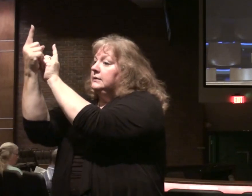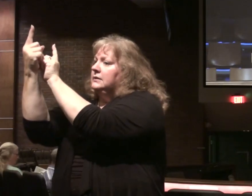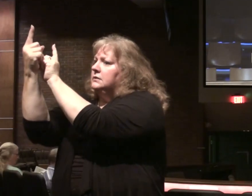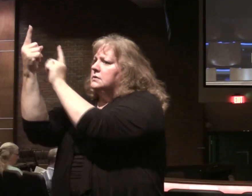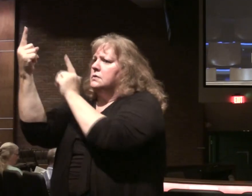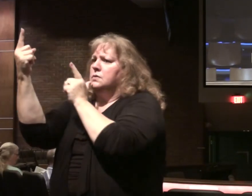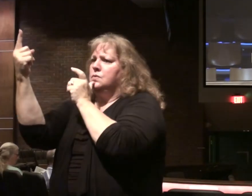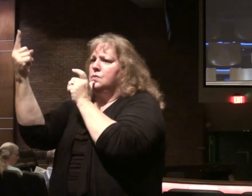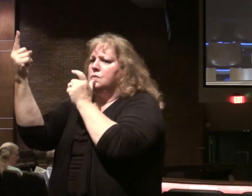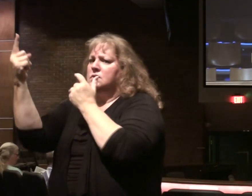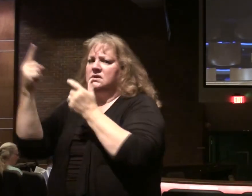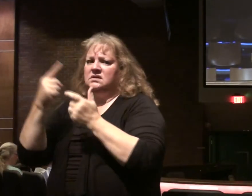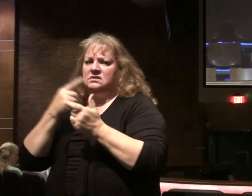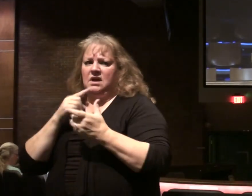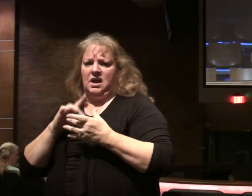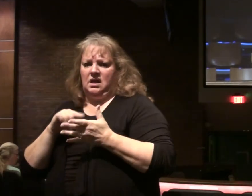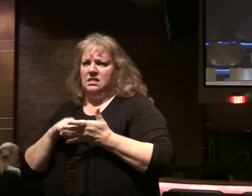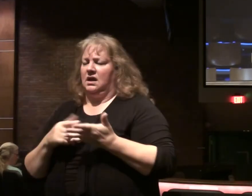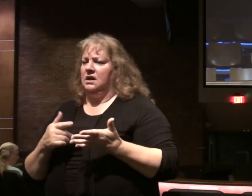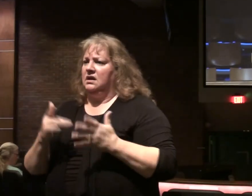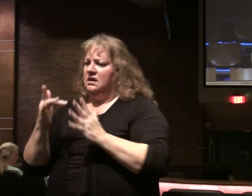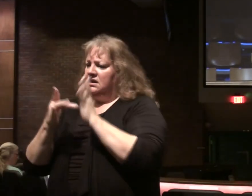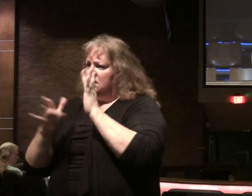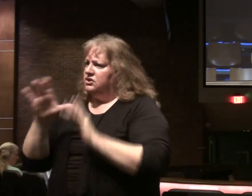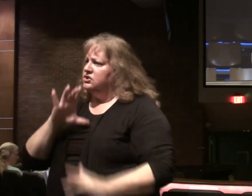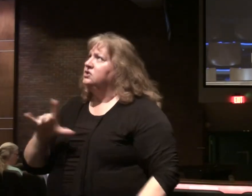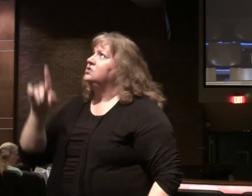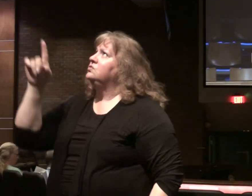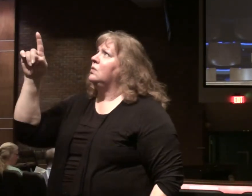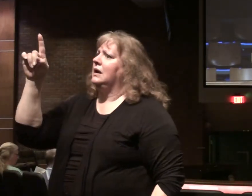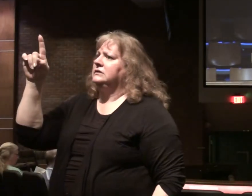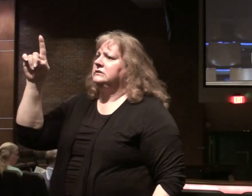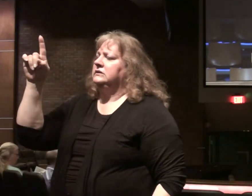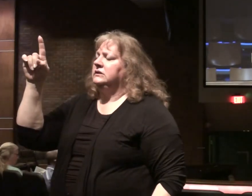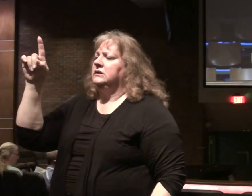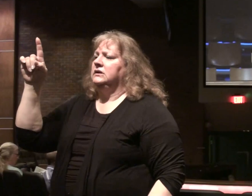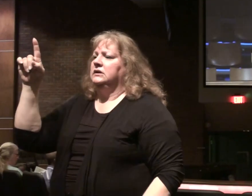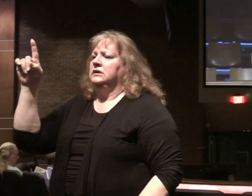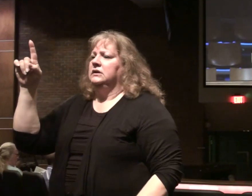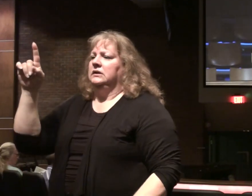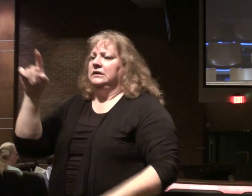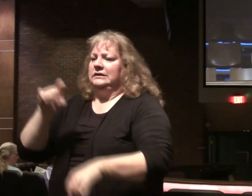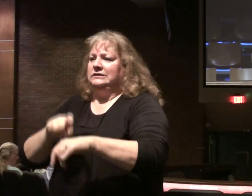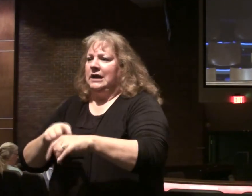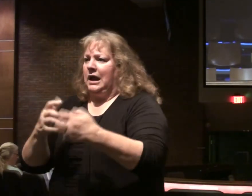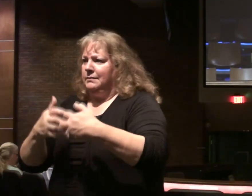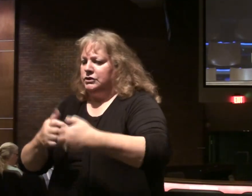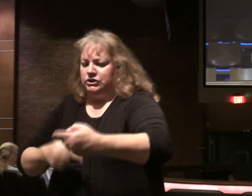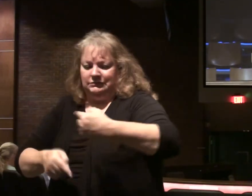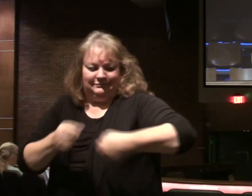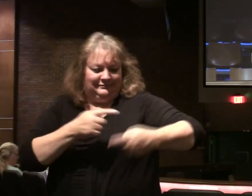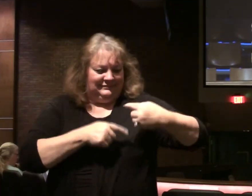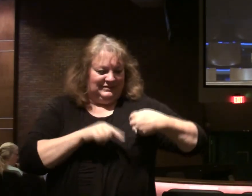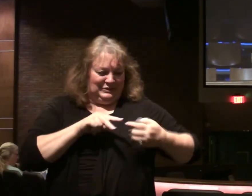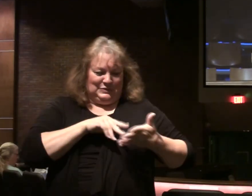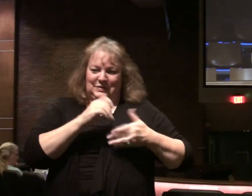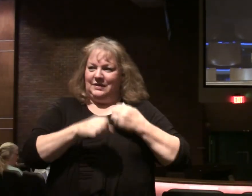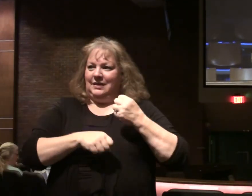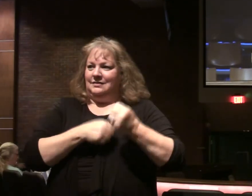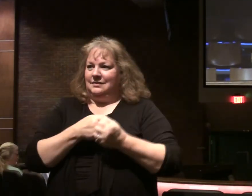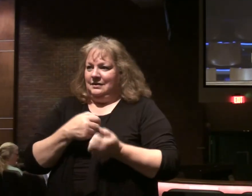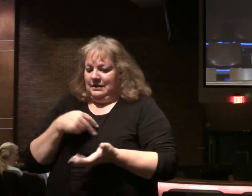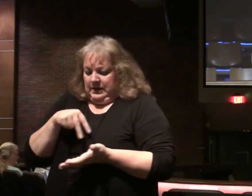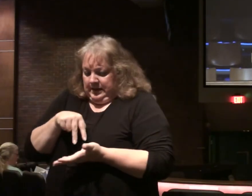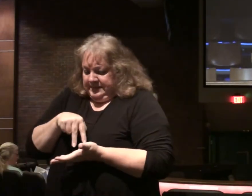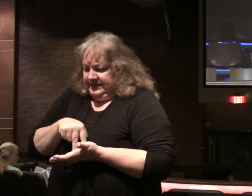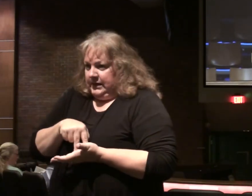Who is saying this? Jesus Christ is saying this. Go back in the time machine. Two thousand years ago. You're standing there.